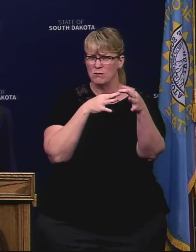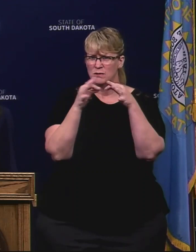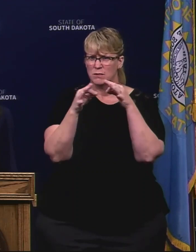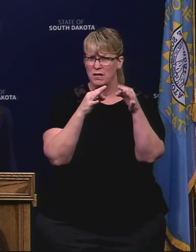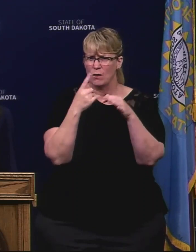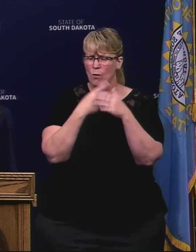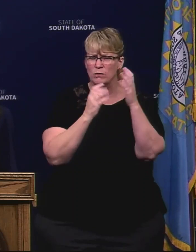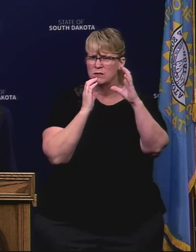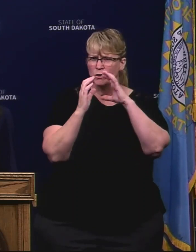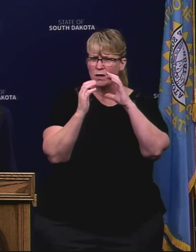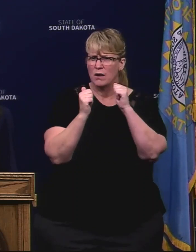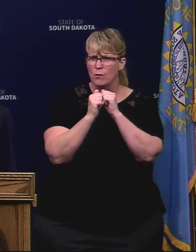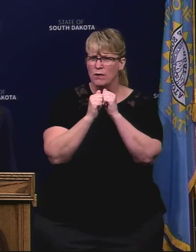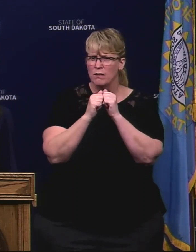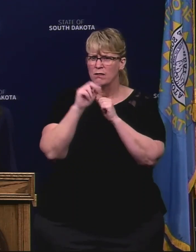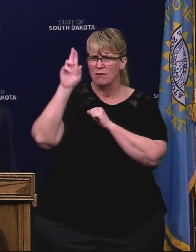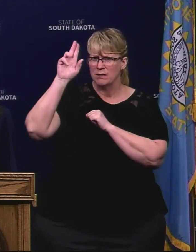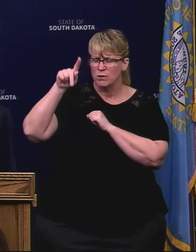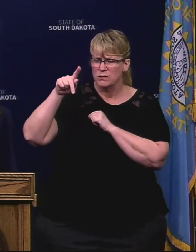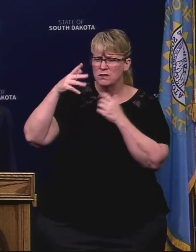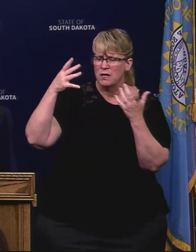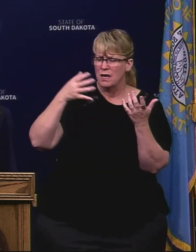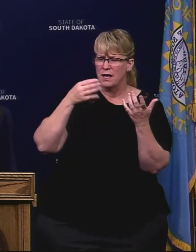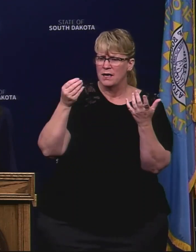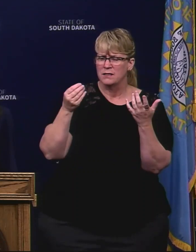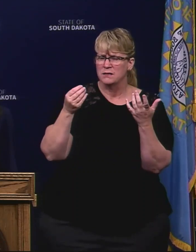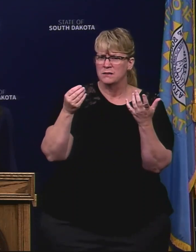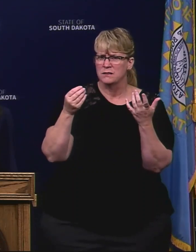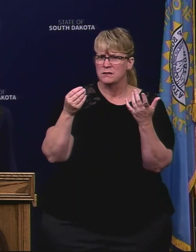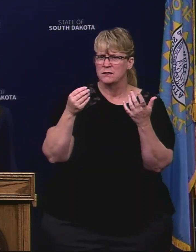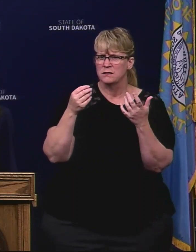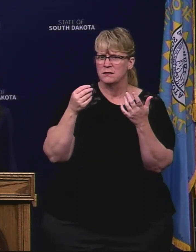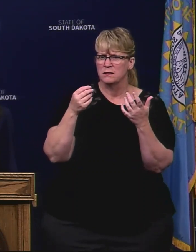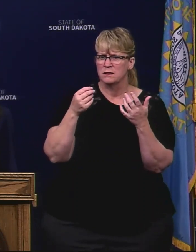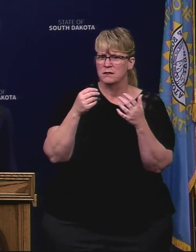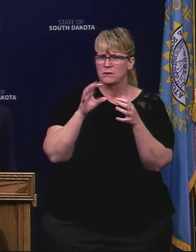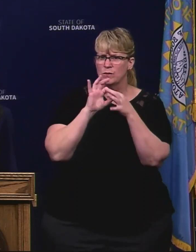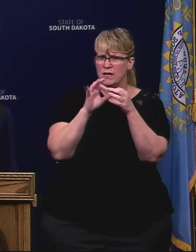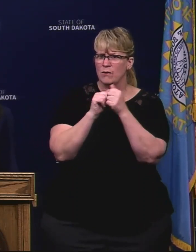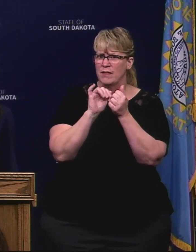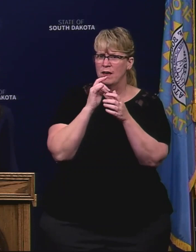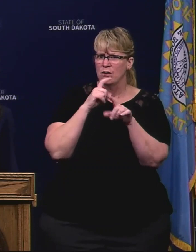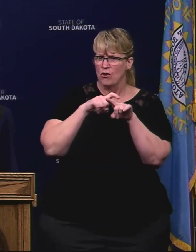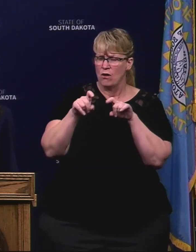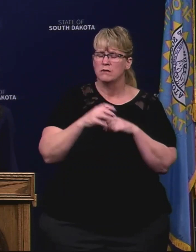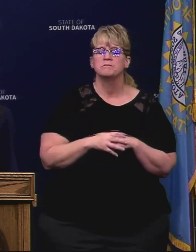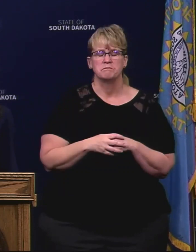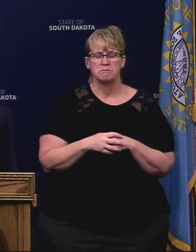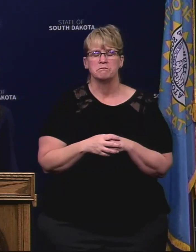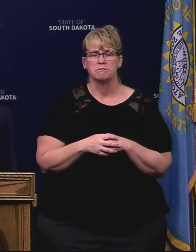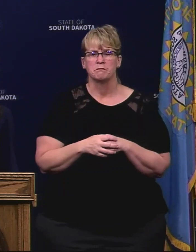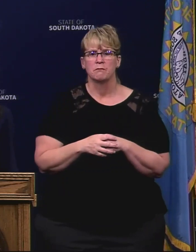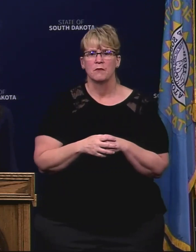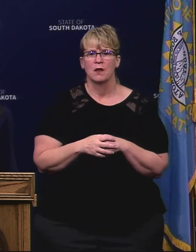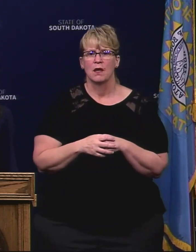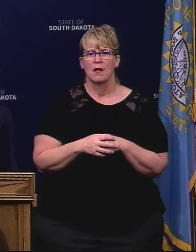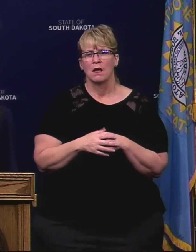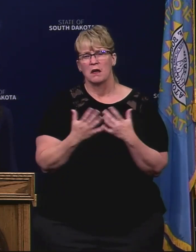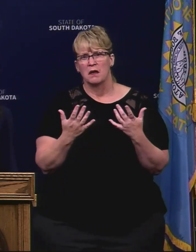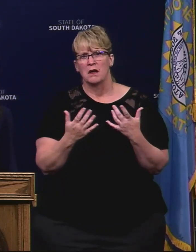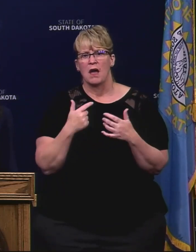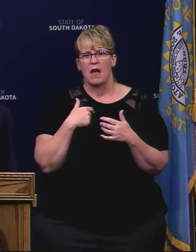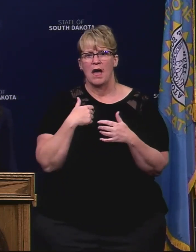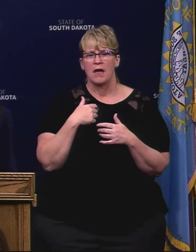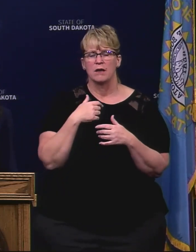what was communicated and just a reaction to that call? Yes, I was able to stay on that call for about